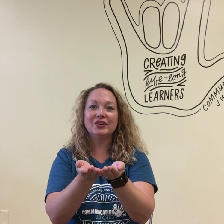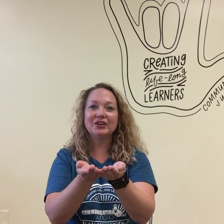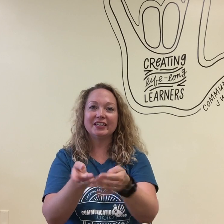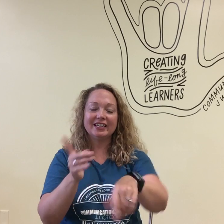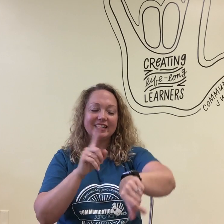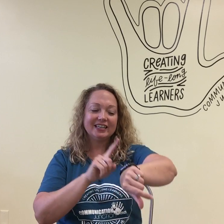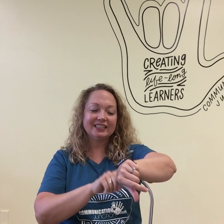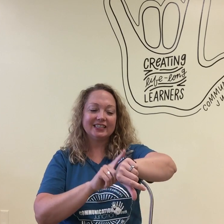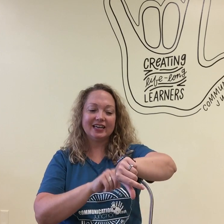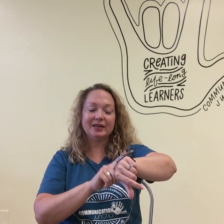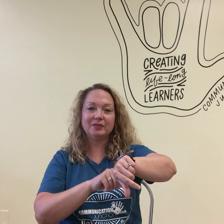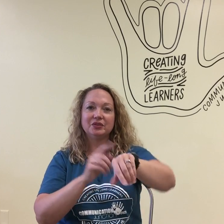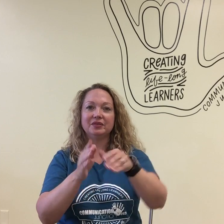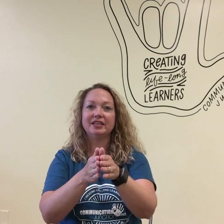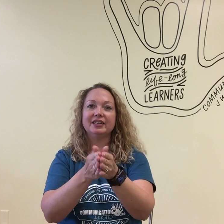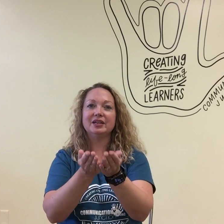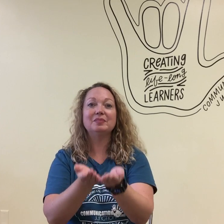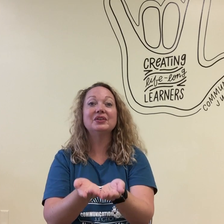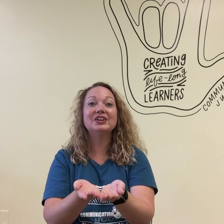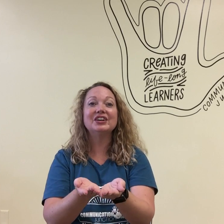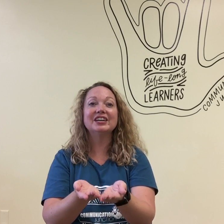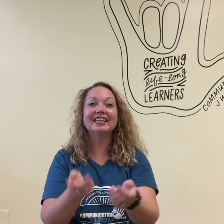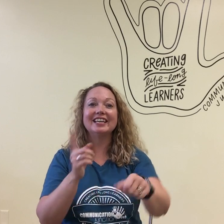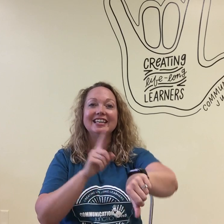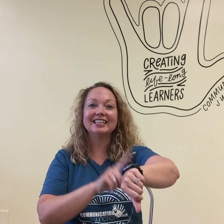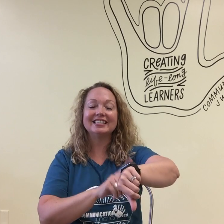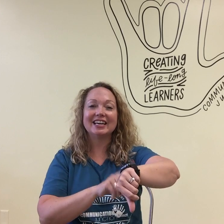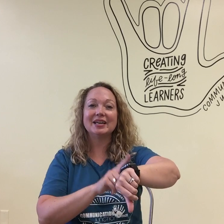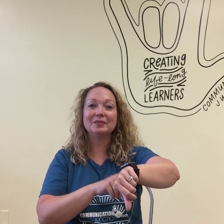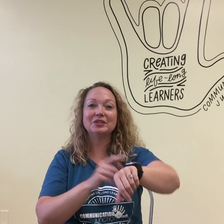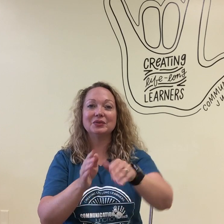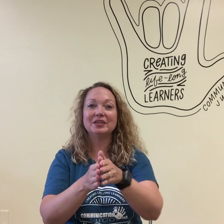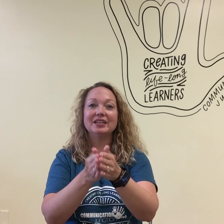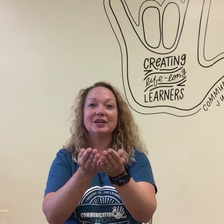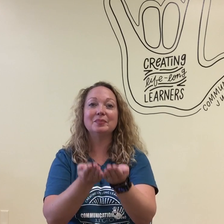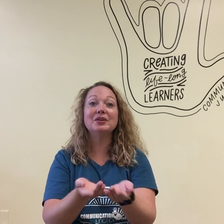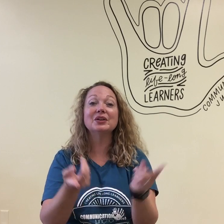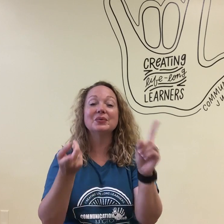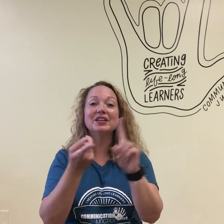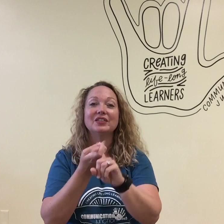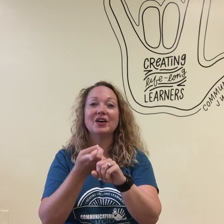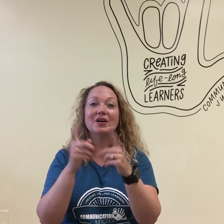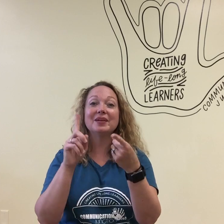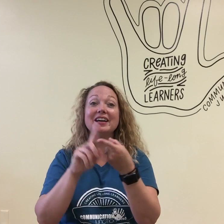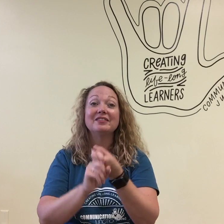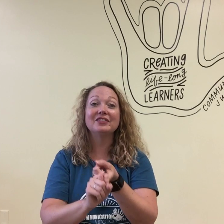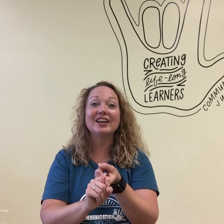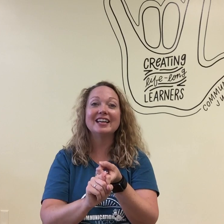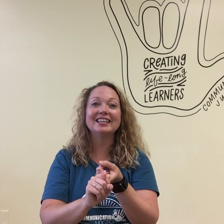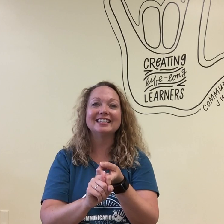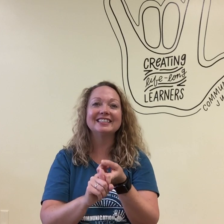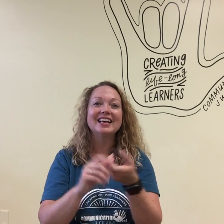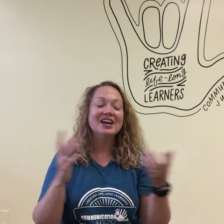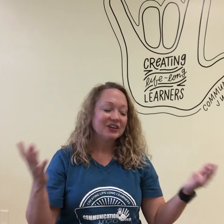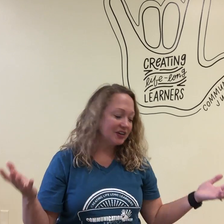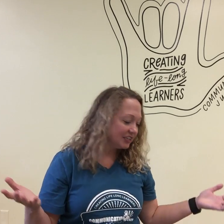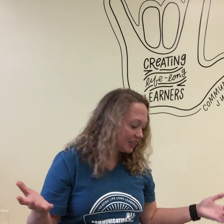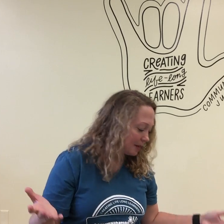book. It is time to read a book. It is time to read a book with all my friends. Good job,